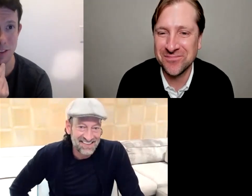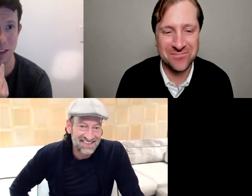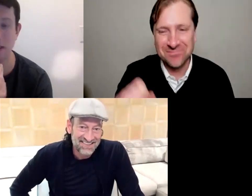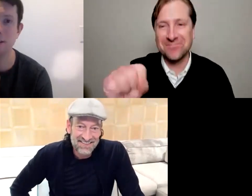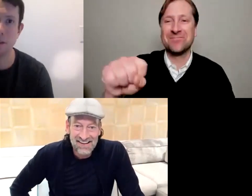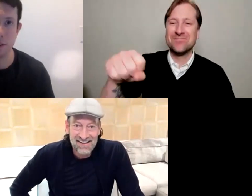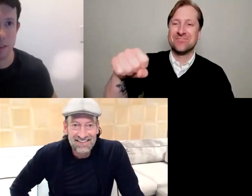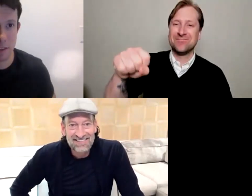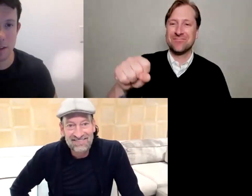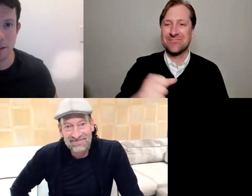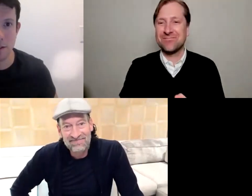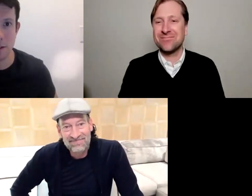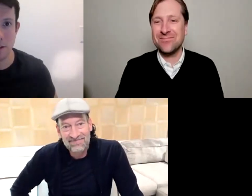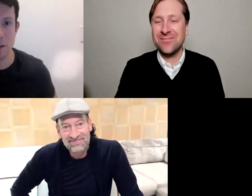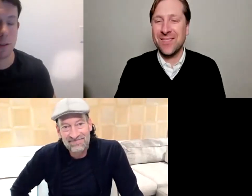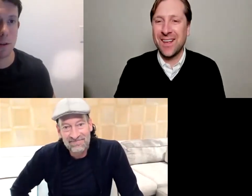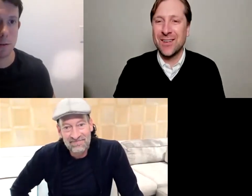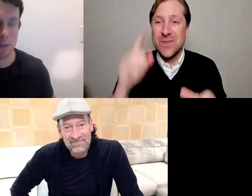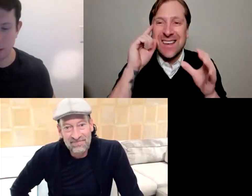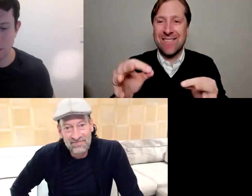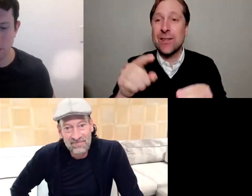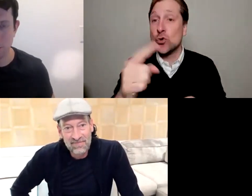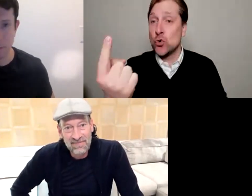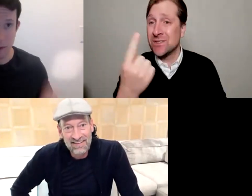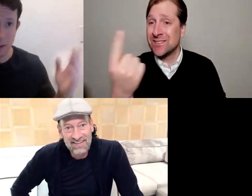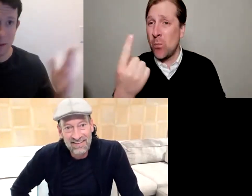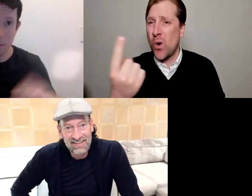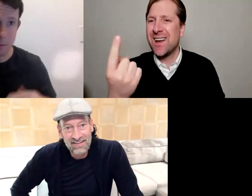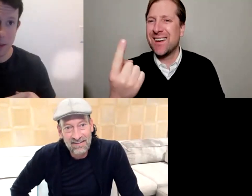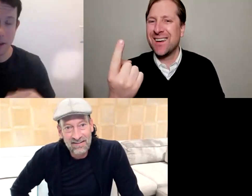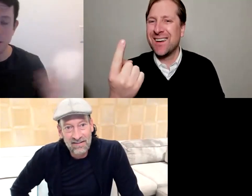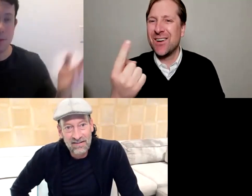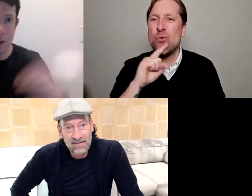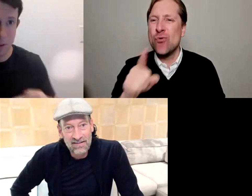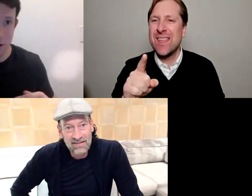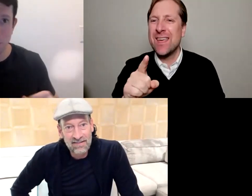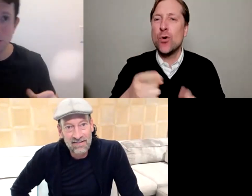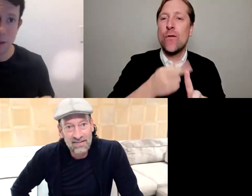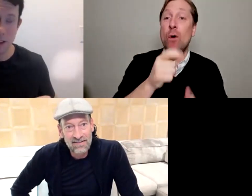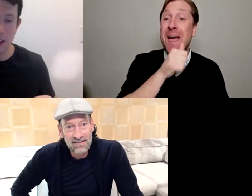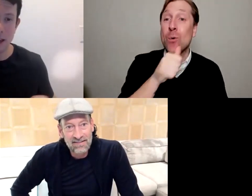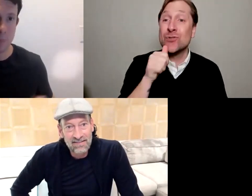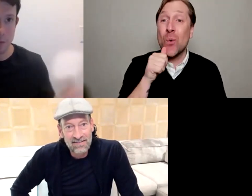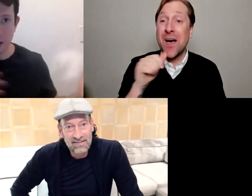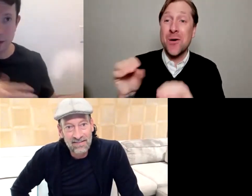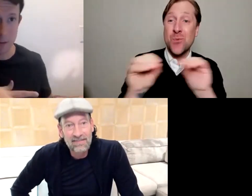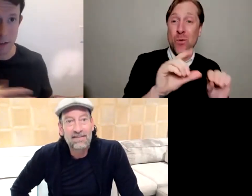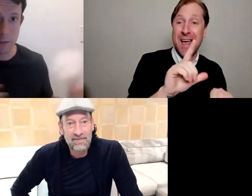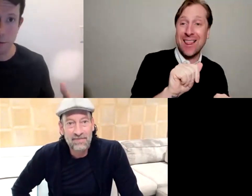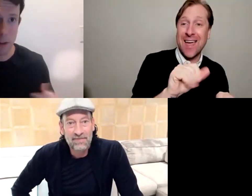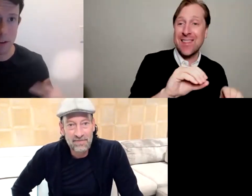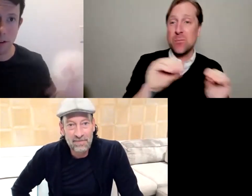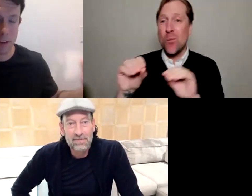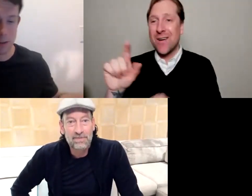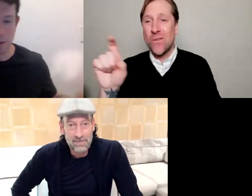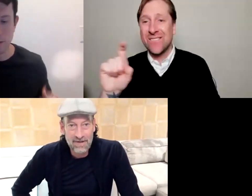Absolutely. And you know, that's you're someone who came from Arizona, went to LA, moved back to Phoenix. You've